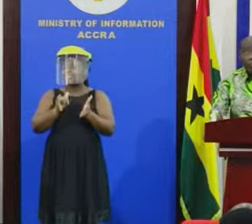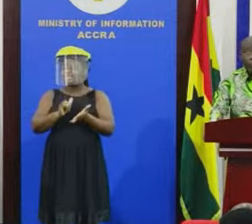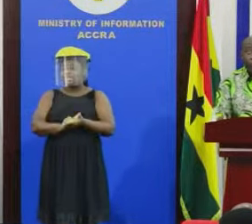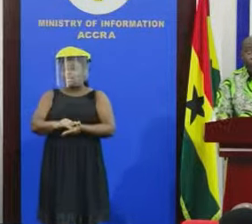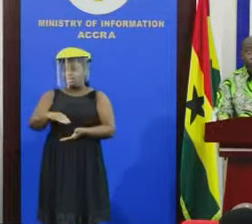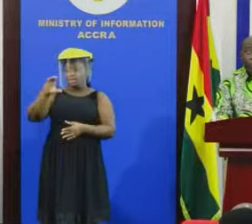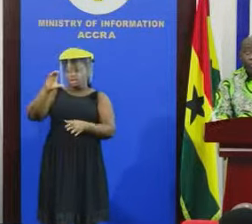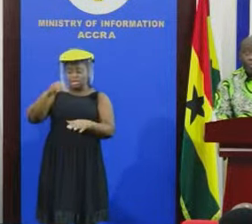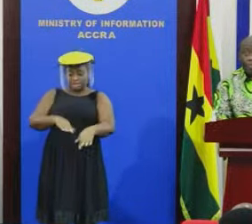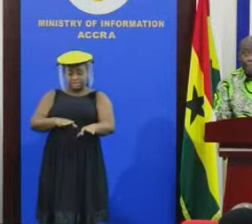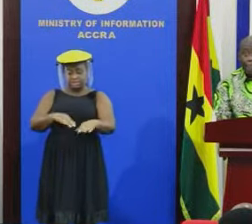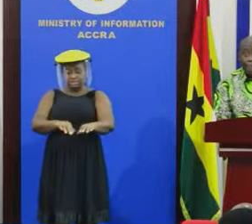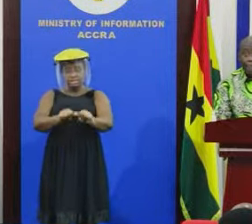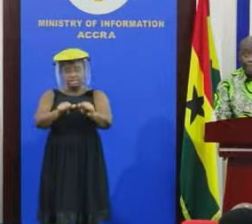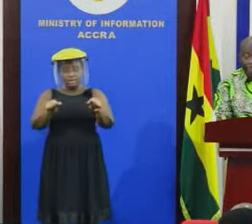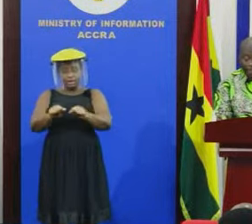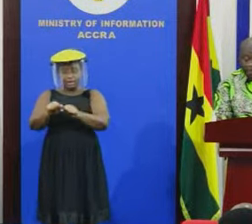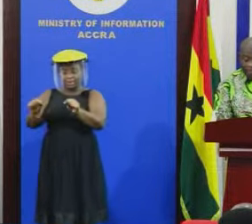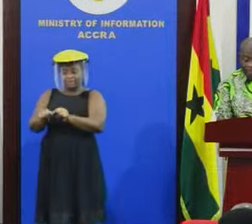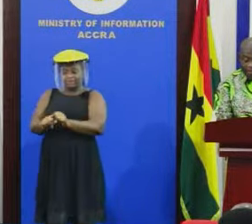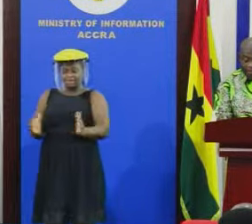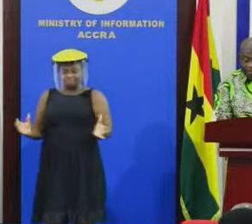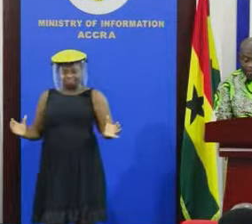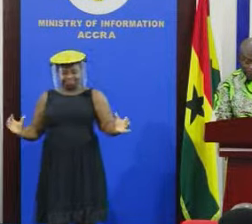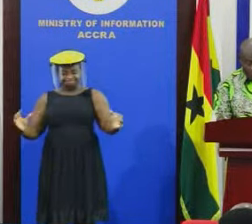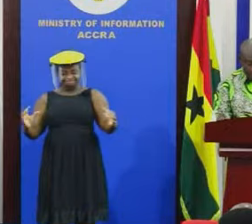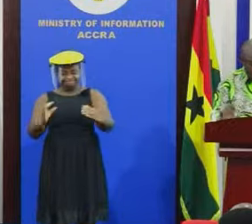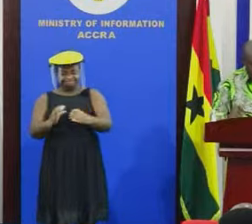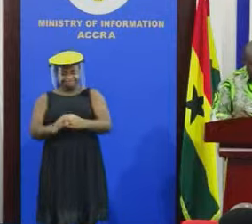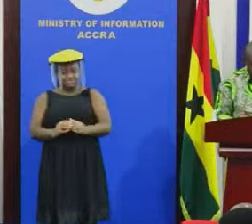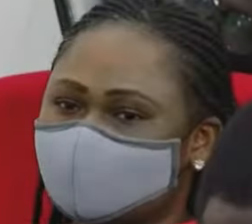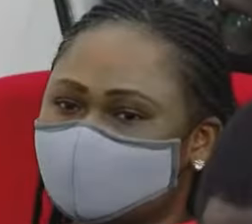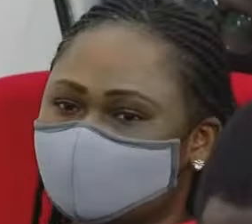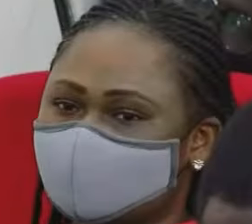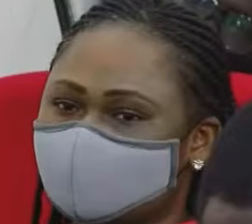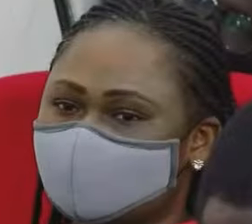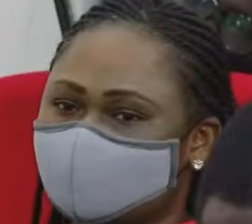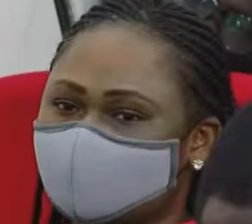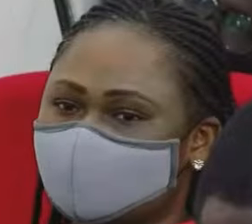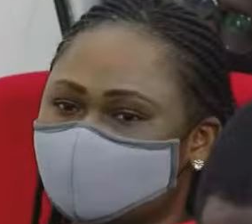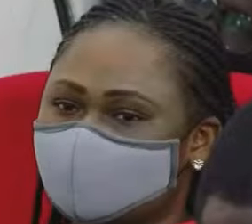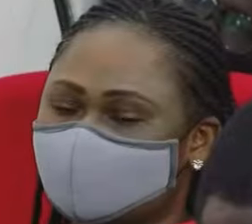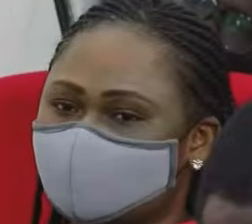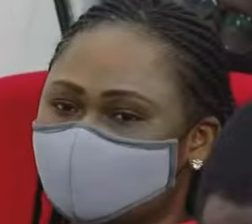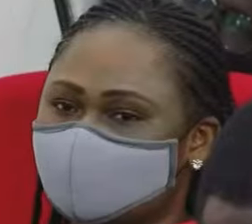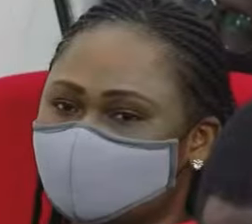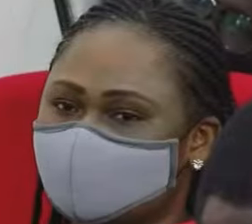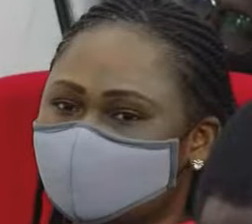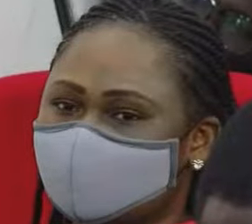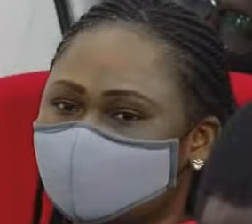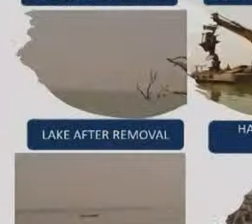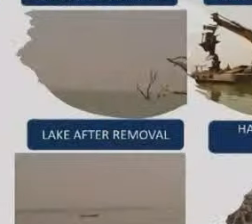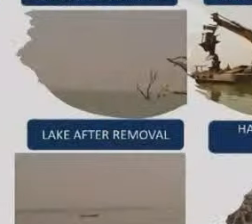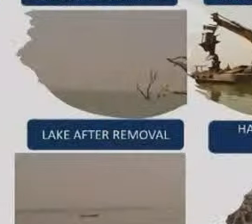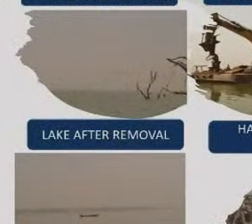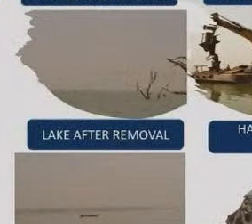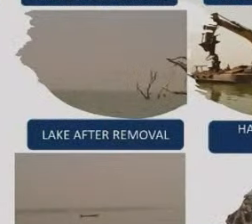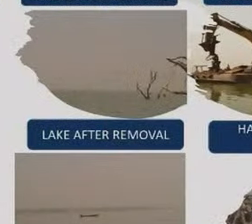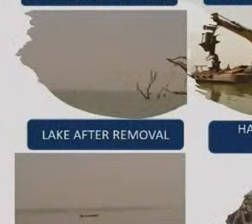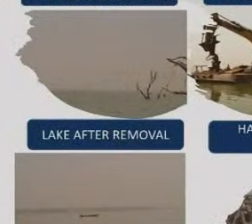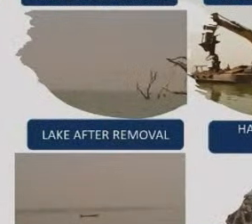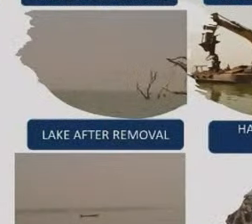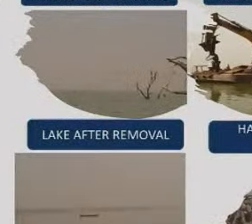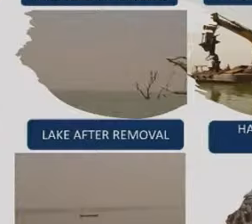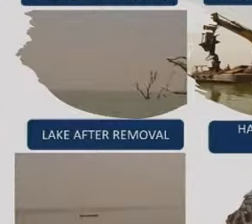coastal states have come together through various fora to discuss measures of dealing with this piracy